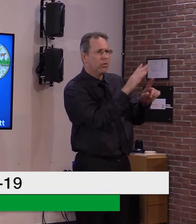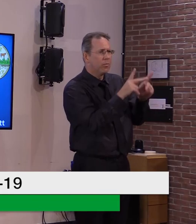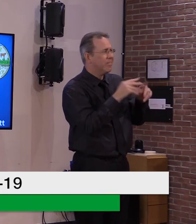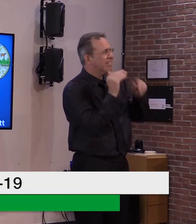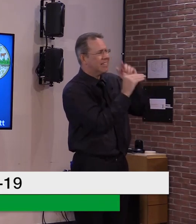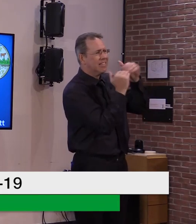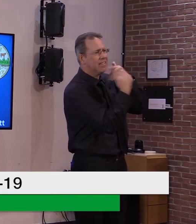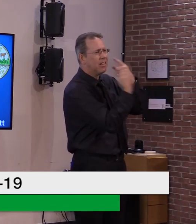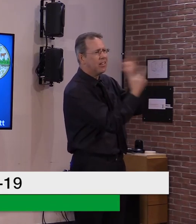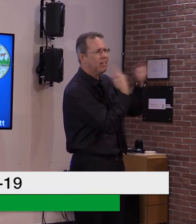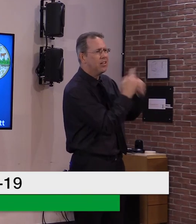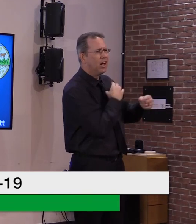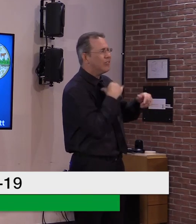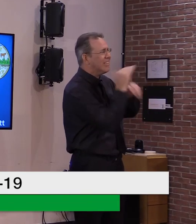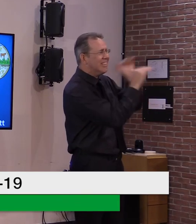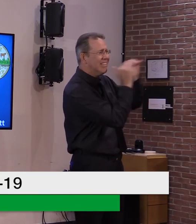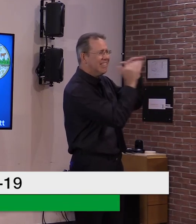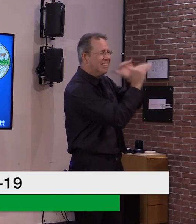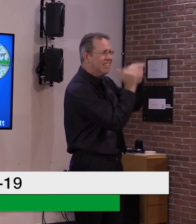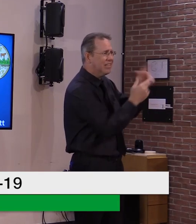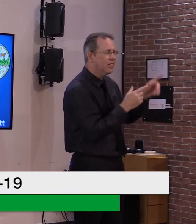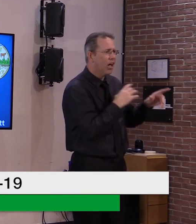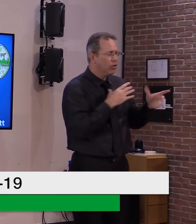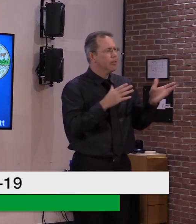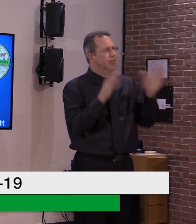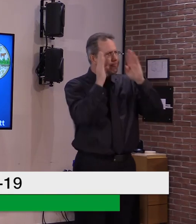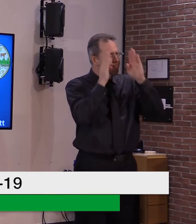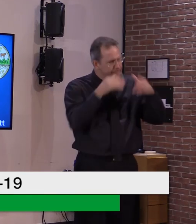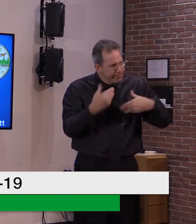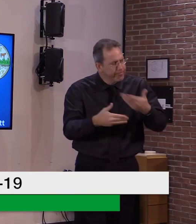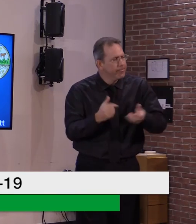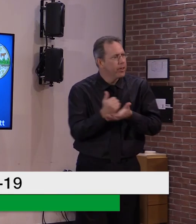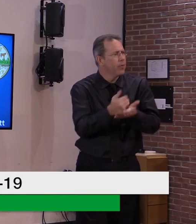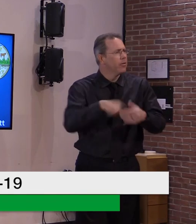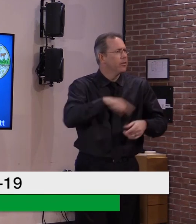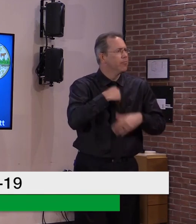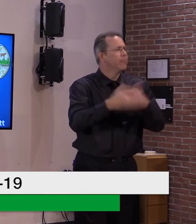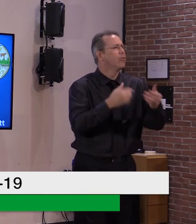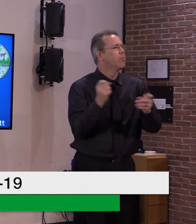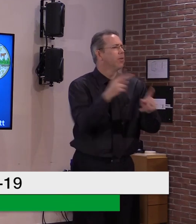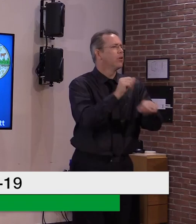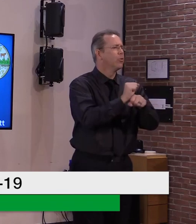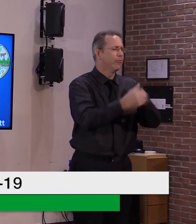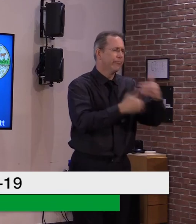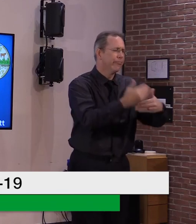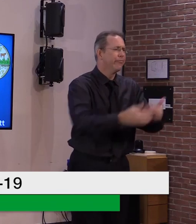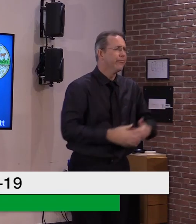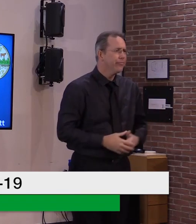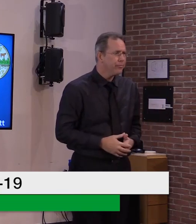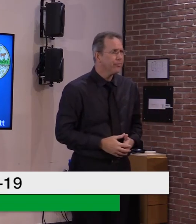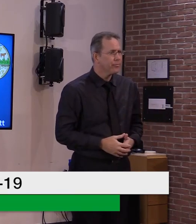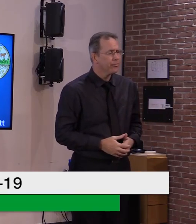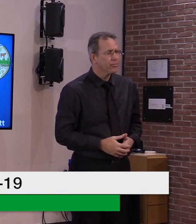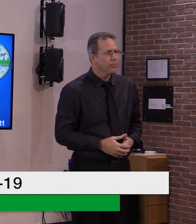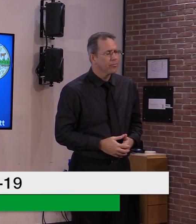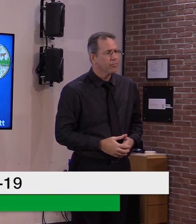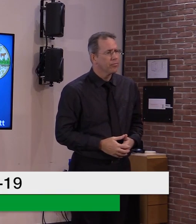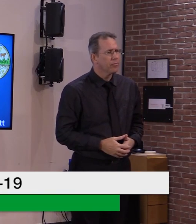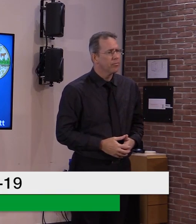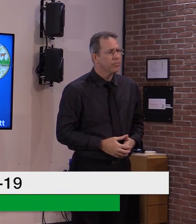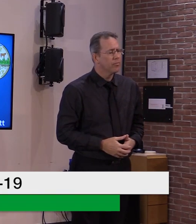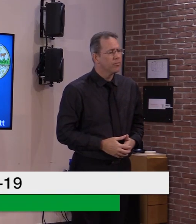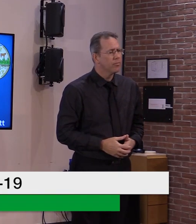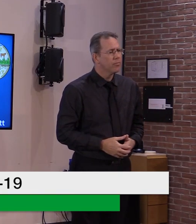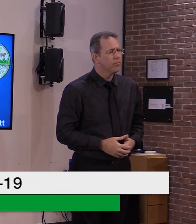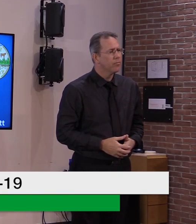governor i would just add too this may be the right opportunity to say that um you know well well we haven't formally uh